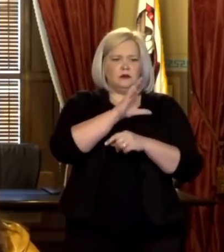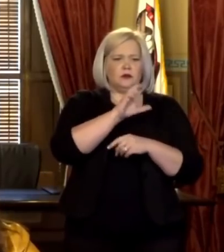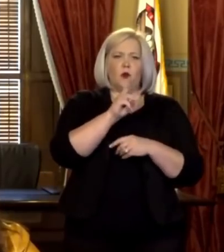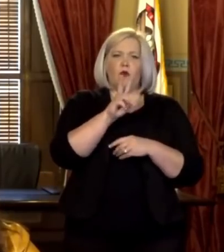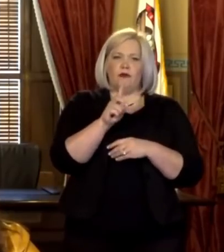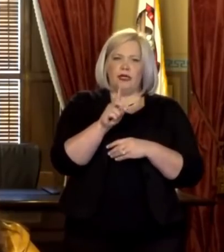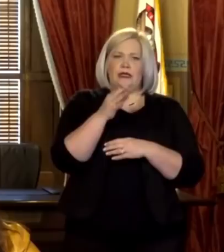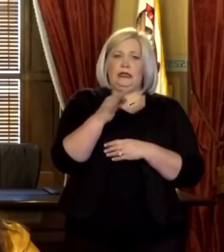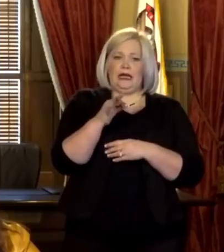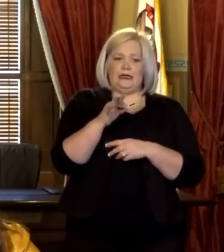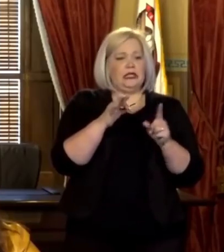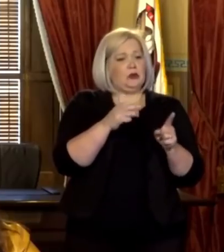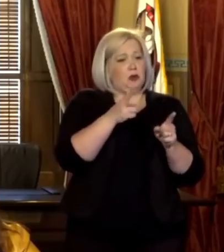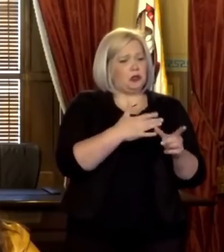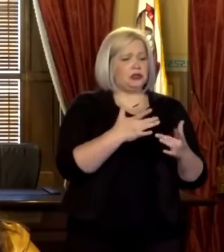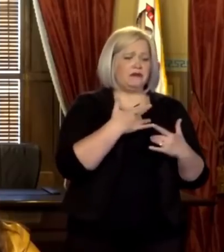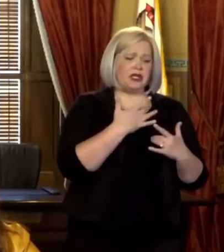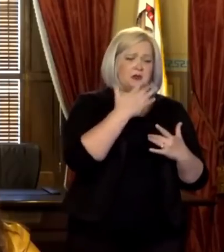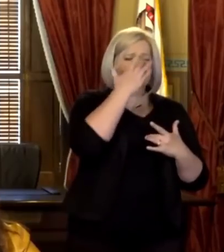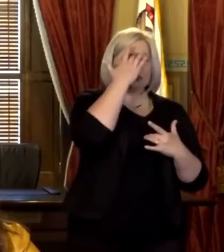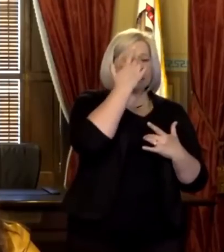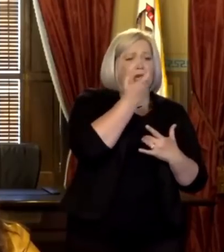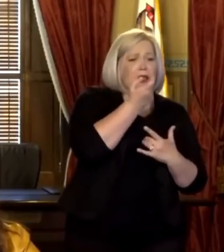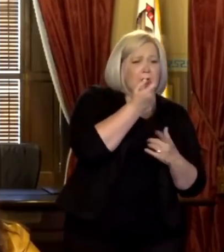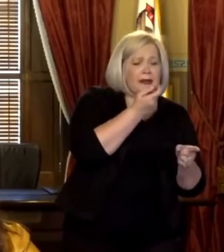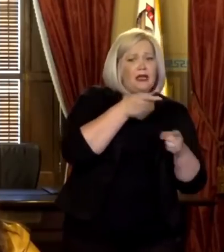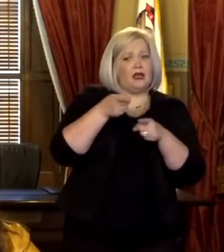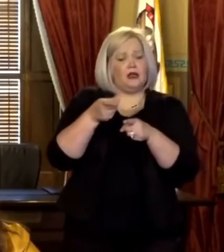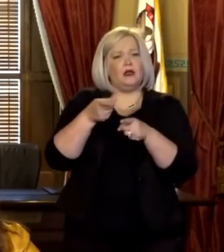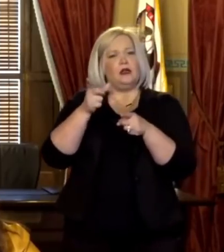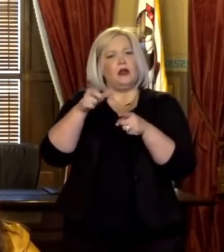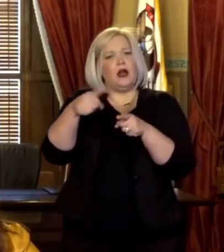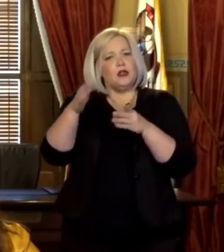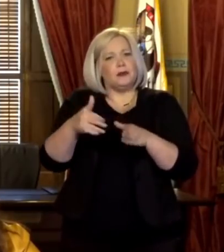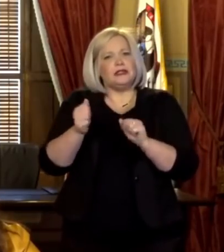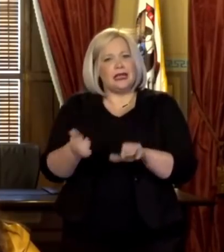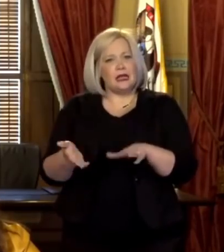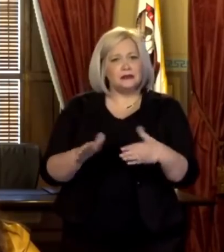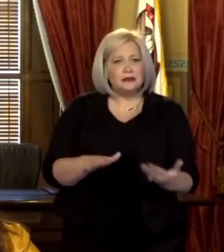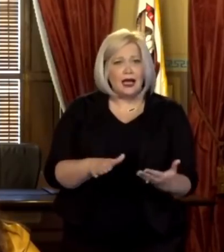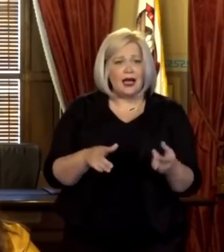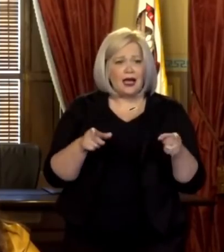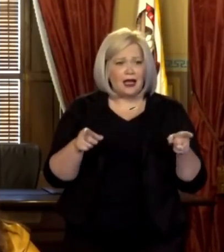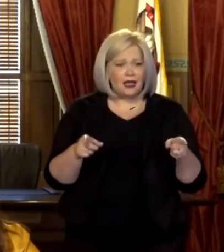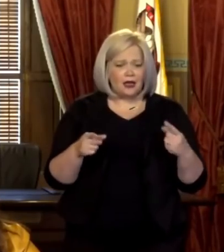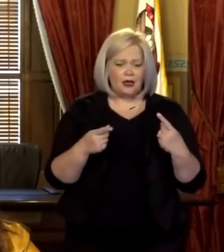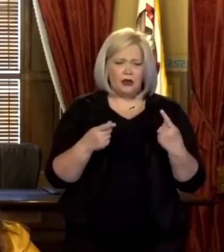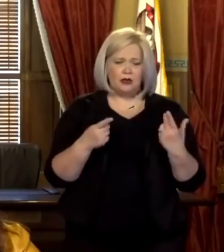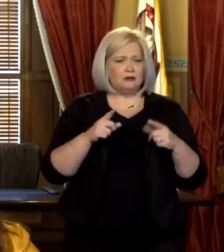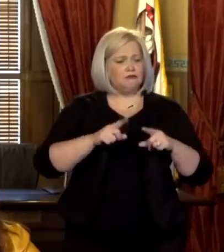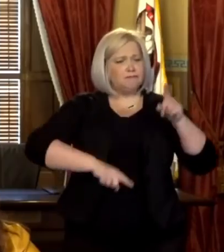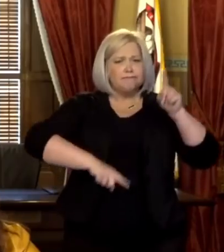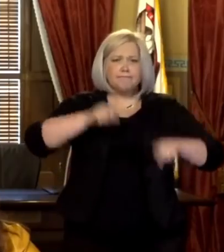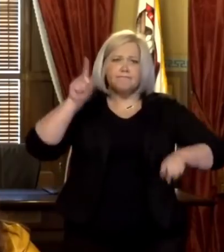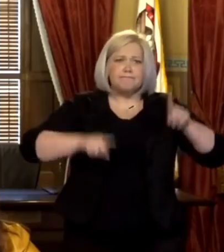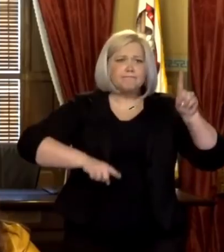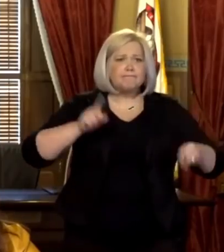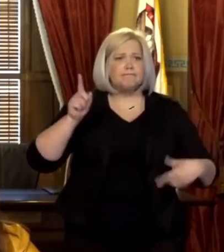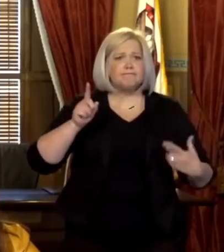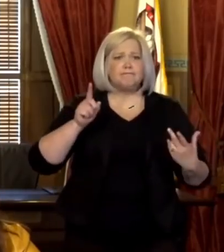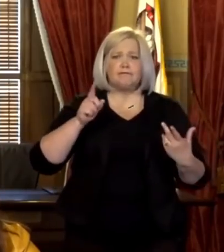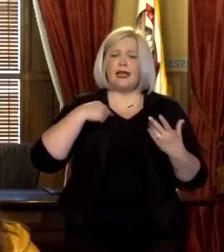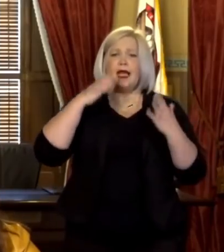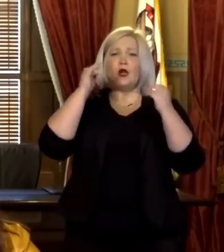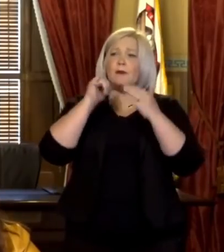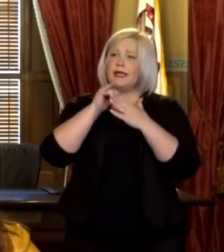and feeling a little bit like the flu. For the other, it can be fatal. And I think that's precisely the message I hope that people are